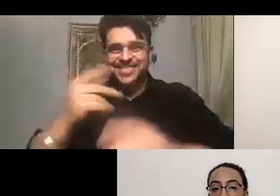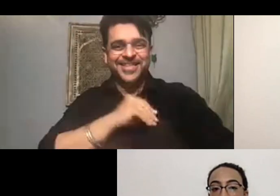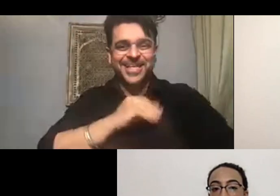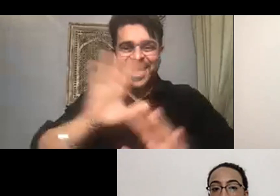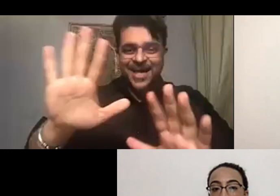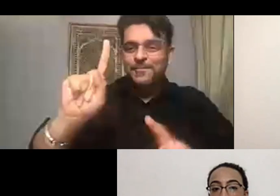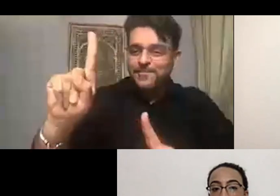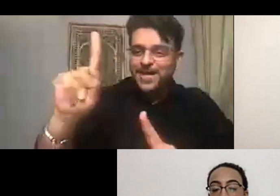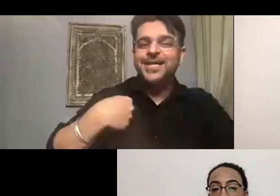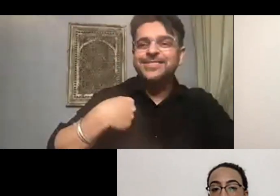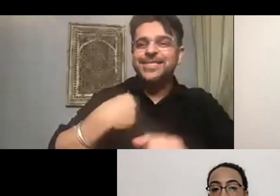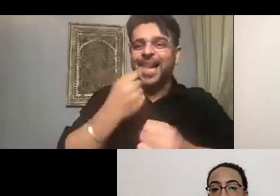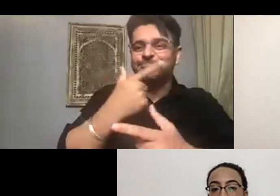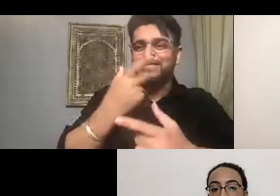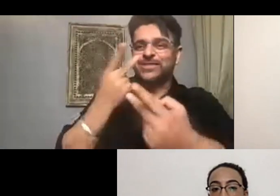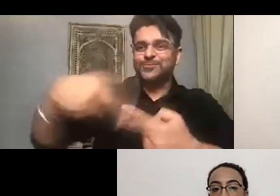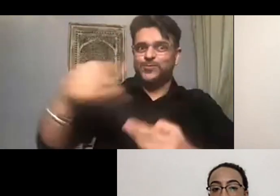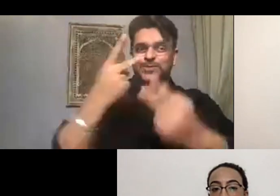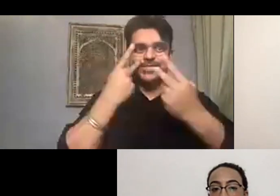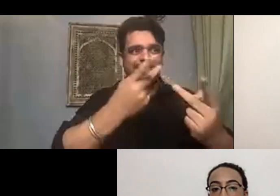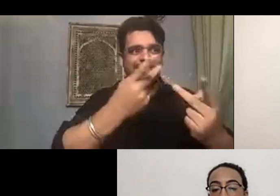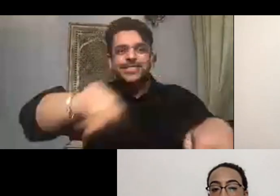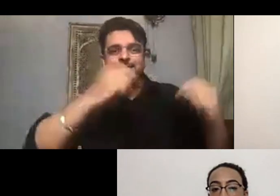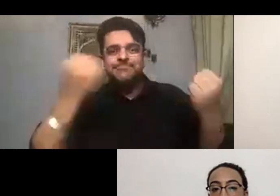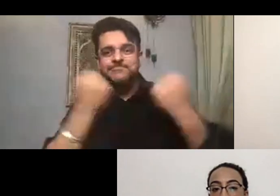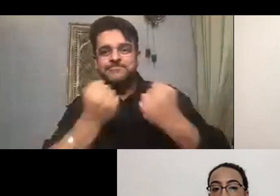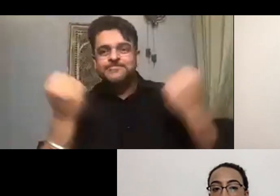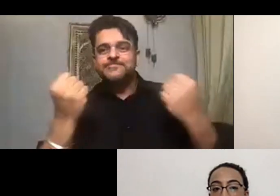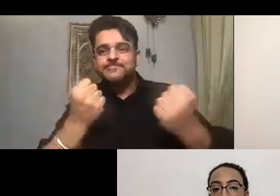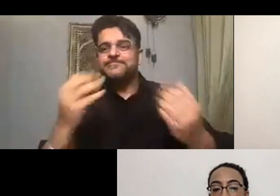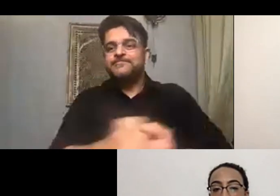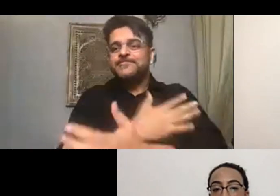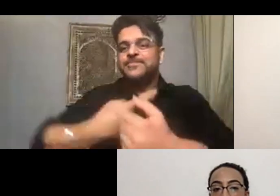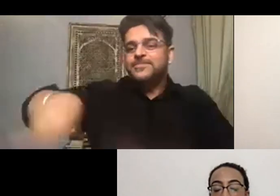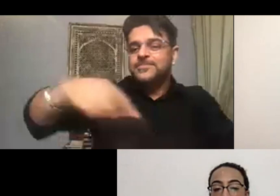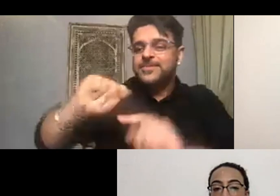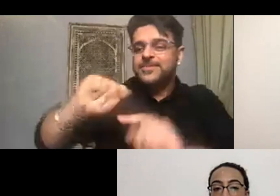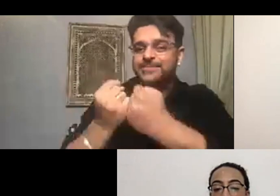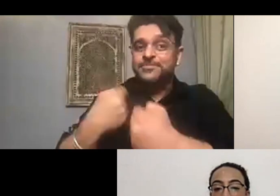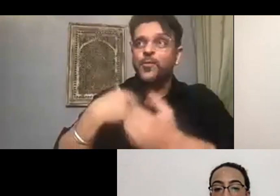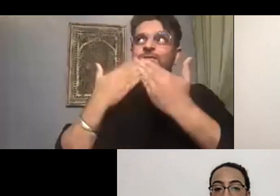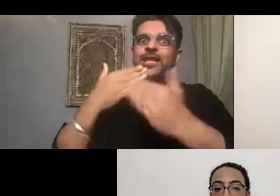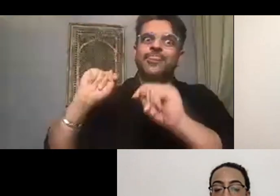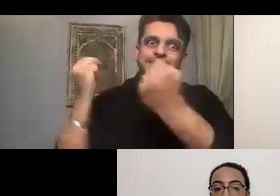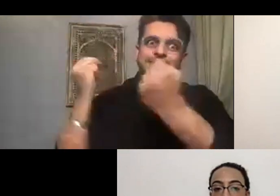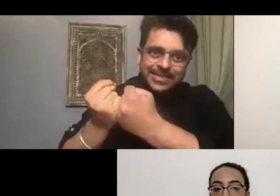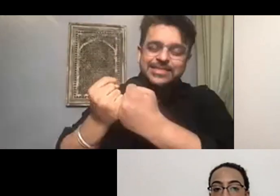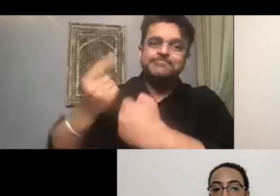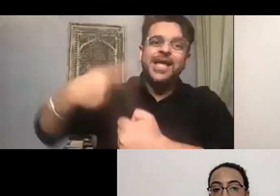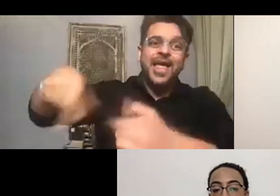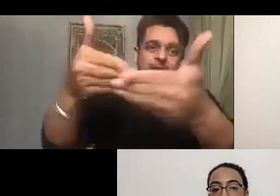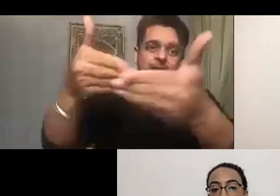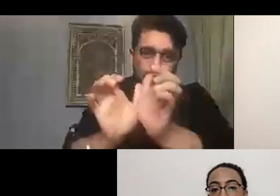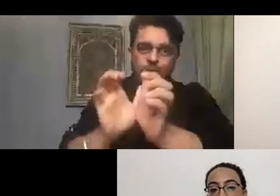usually don't cry, but I don't know. I mean, just a little nervous right now, but I'm happy to see so many of you, just working hard and inspiring each other, the team. So